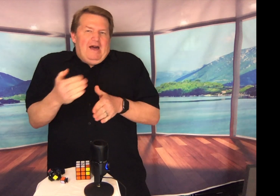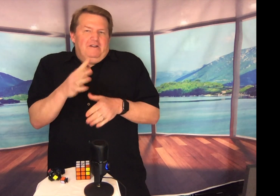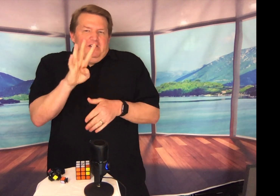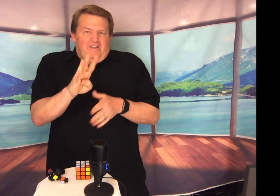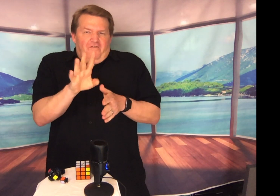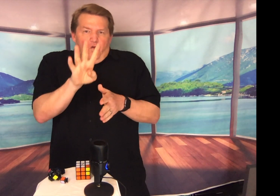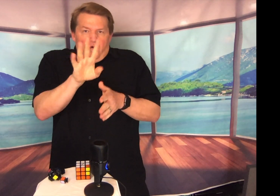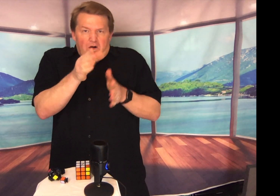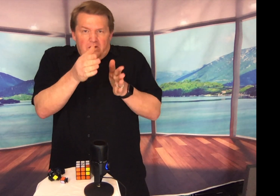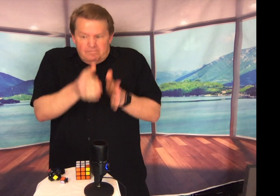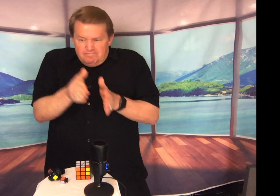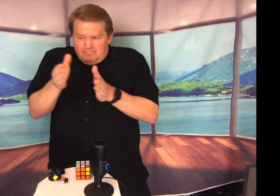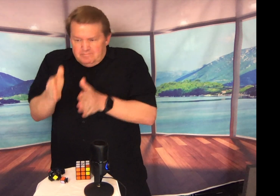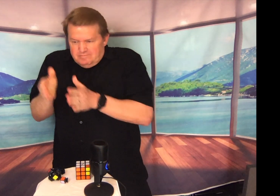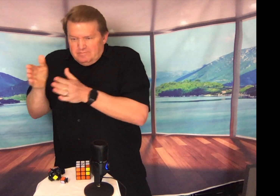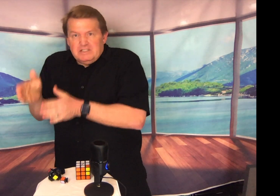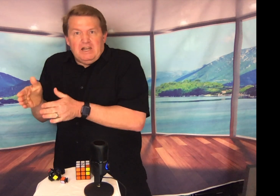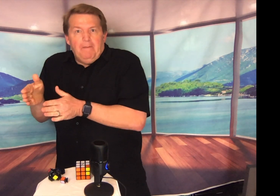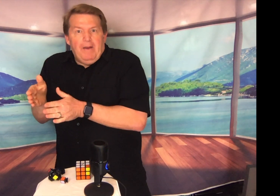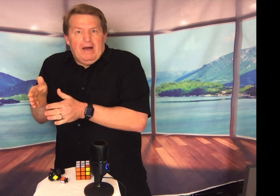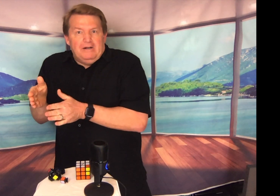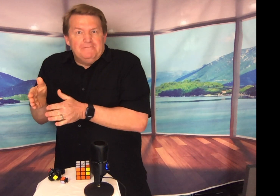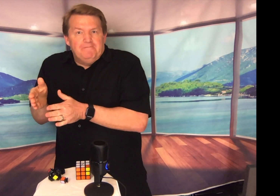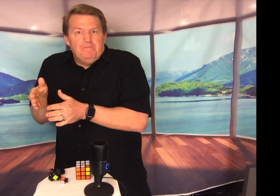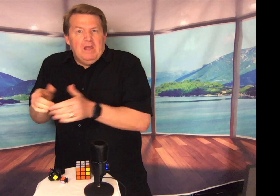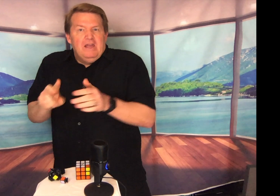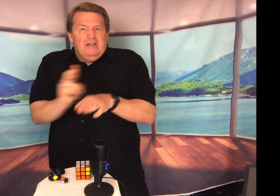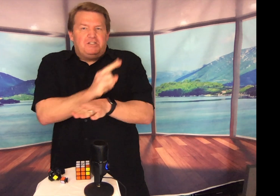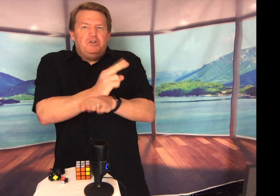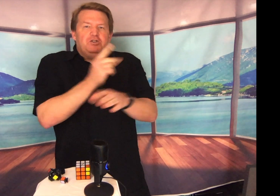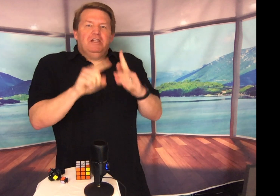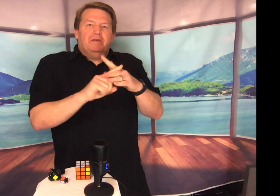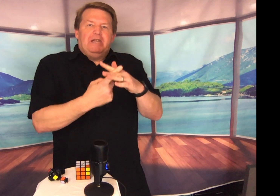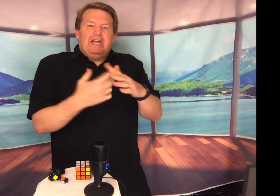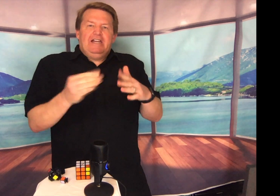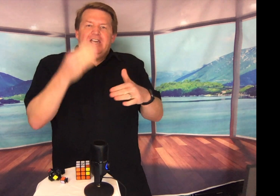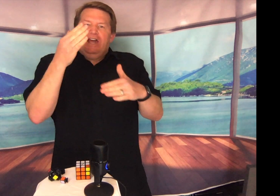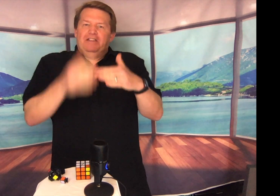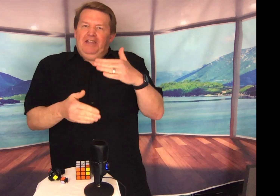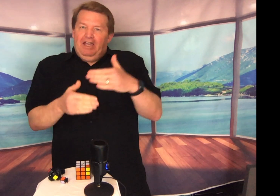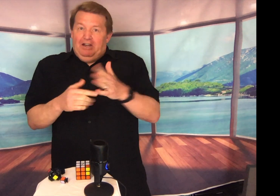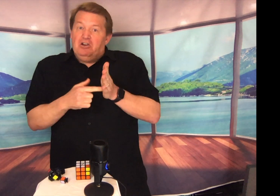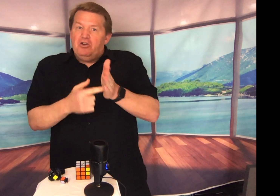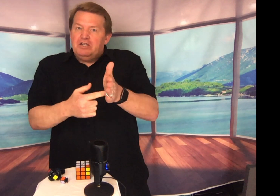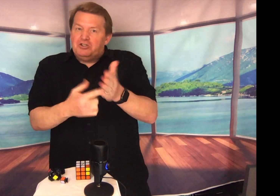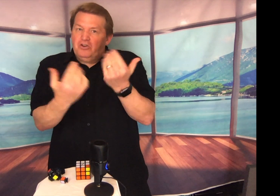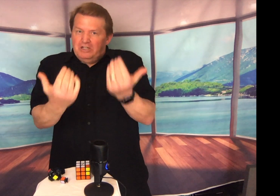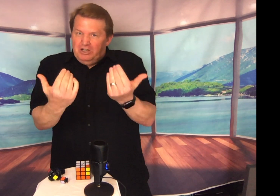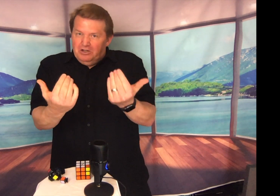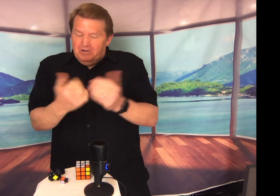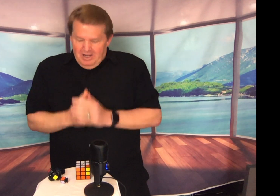is a 4-step pattern. It's used in the beginning and at the end. I'll go ahead and show it to you